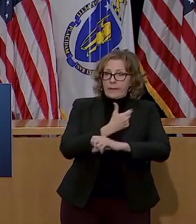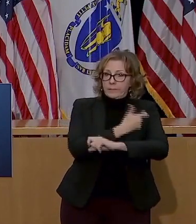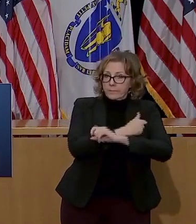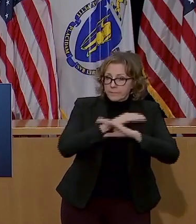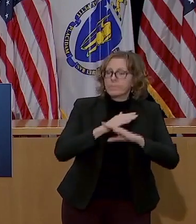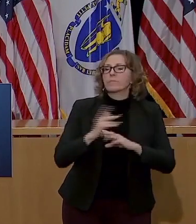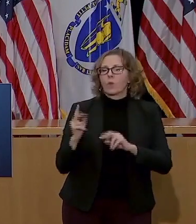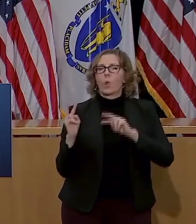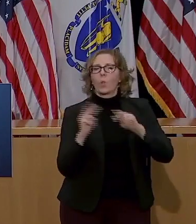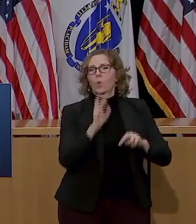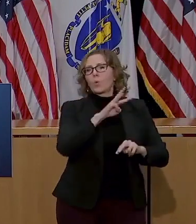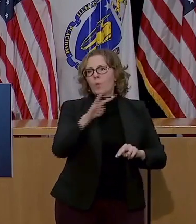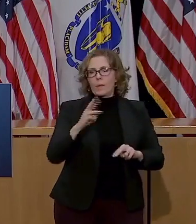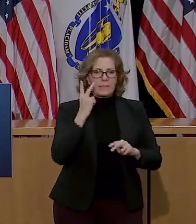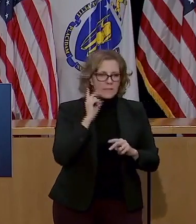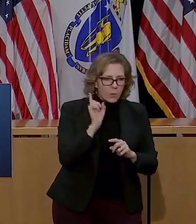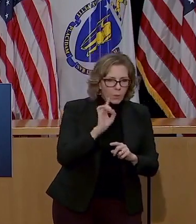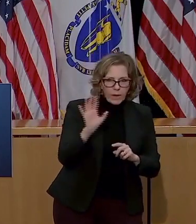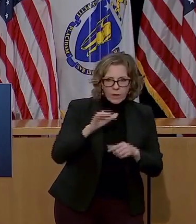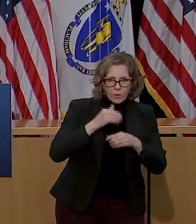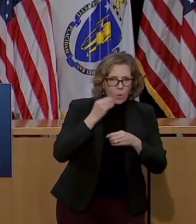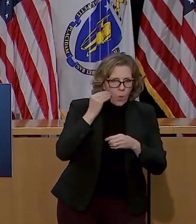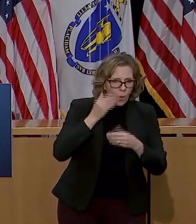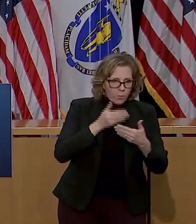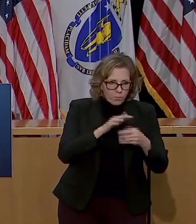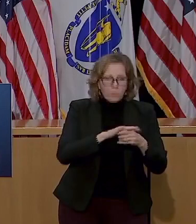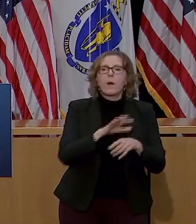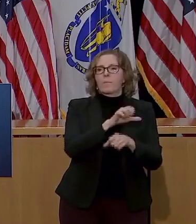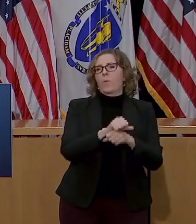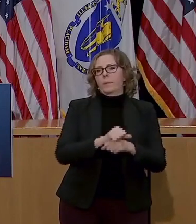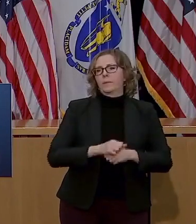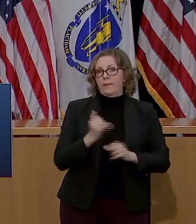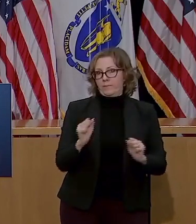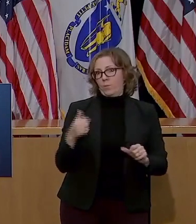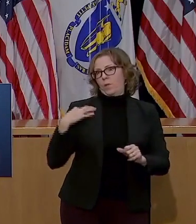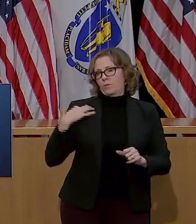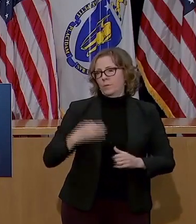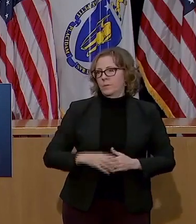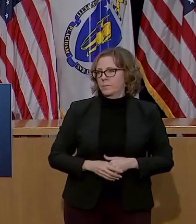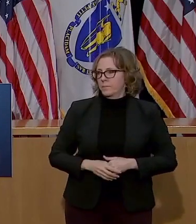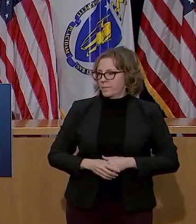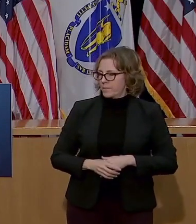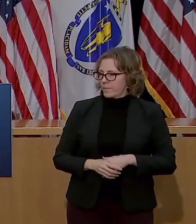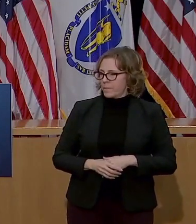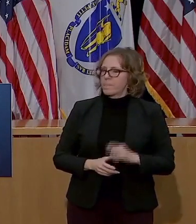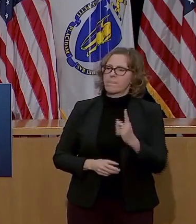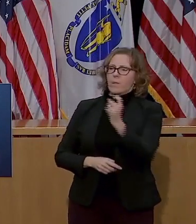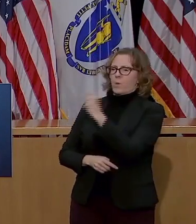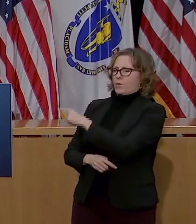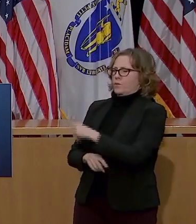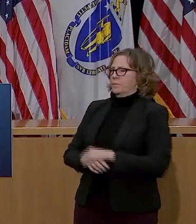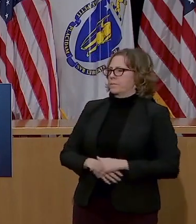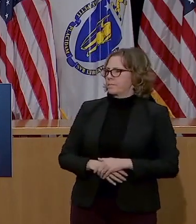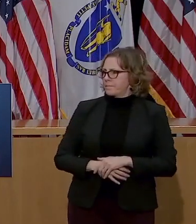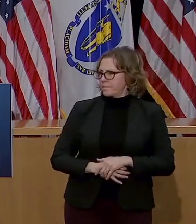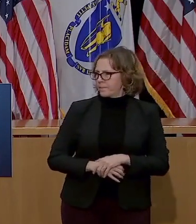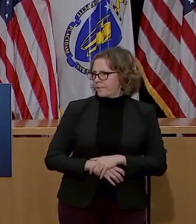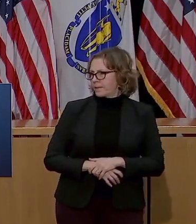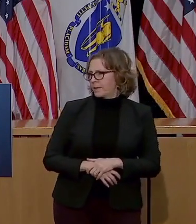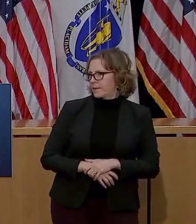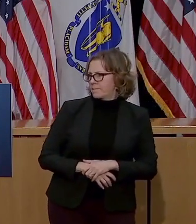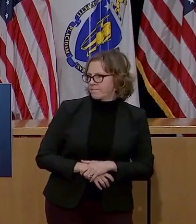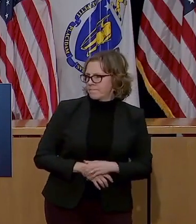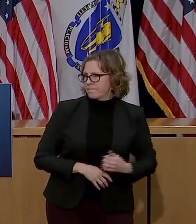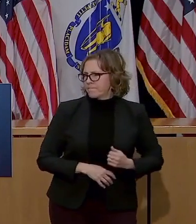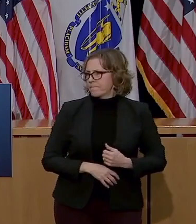for you, make an appointment. The state has also been the best practices. It seems like you've made some tweaks that Secretary Sanders was talking